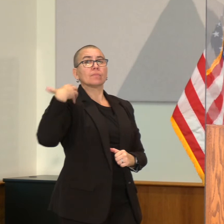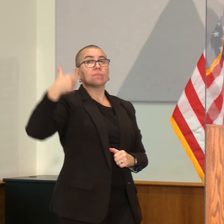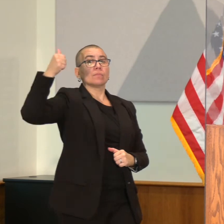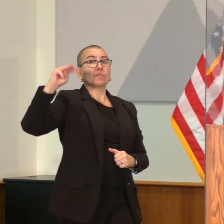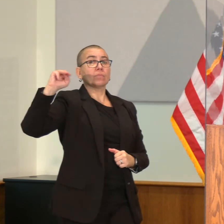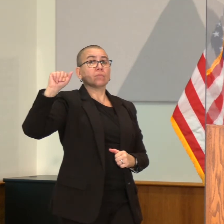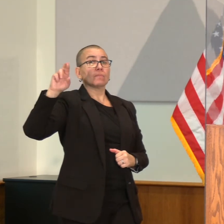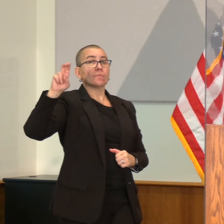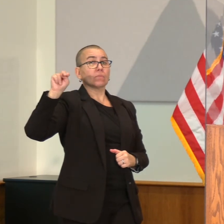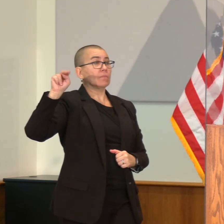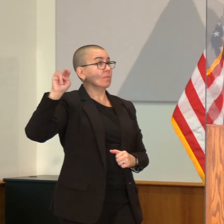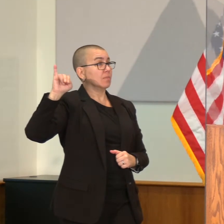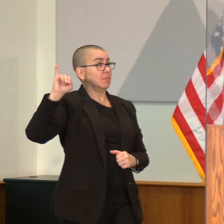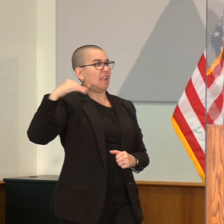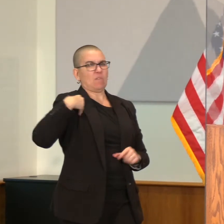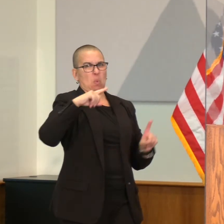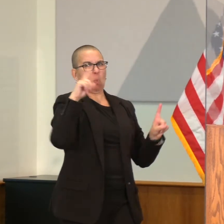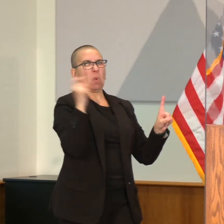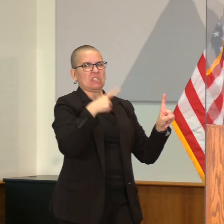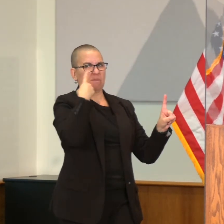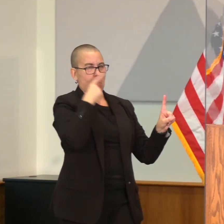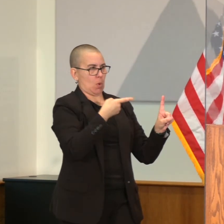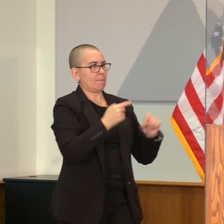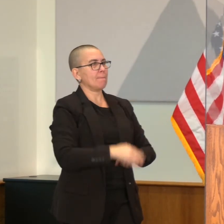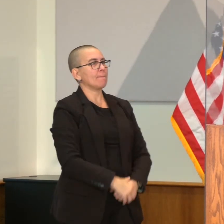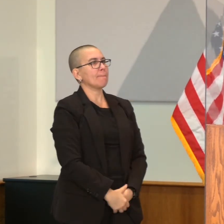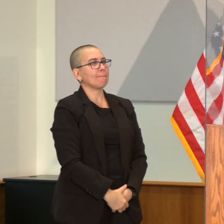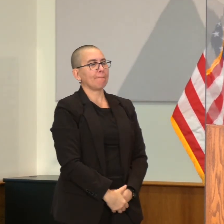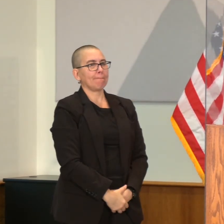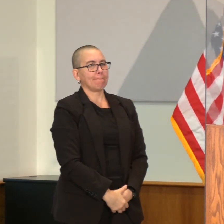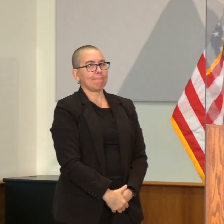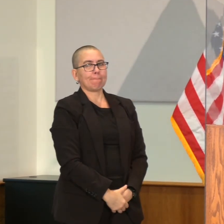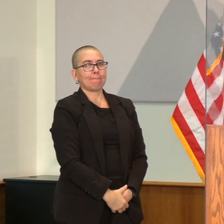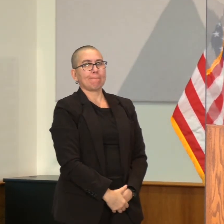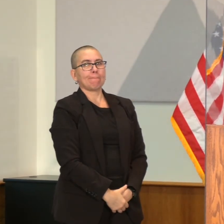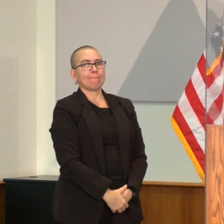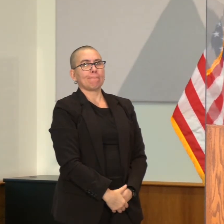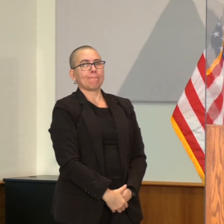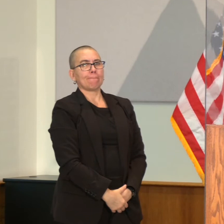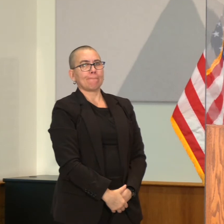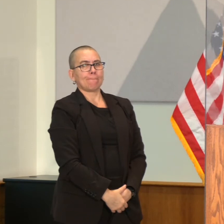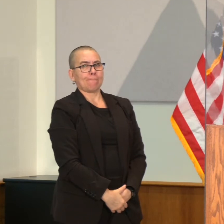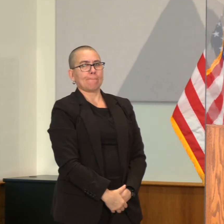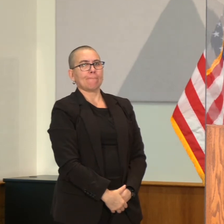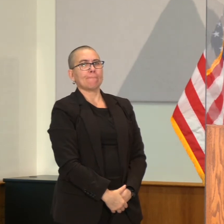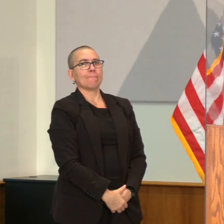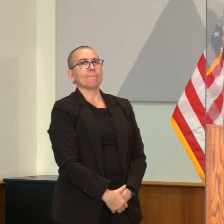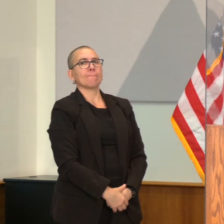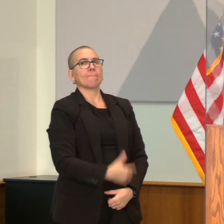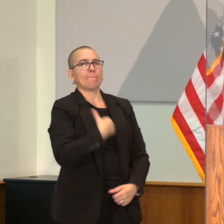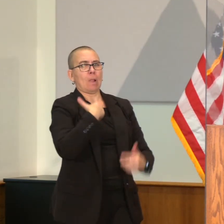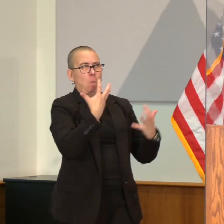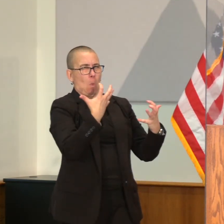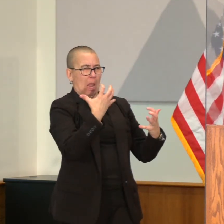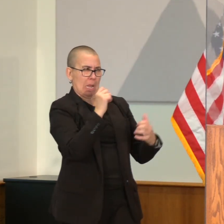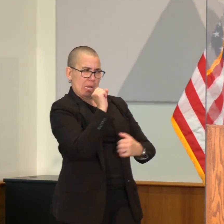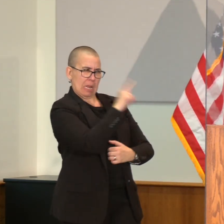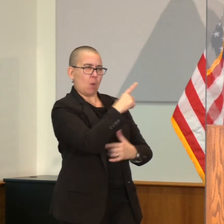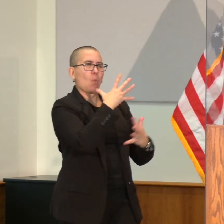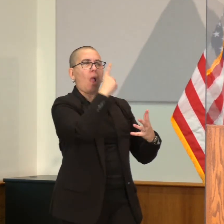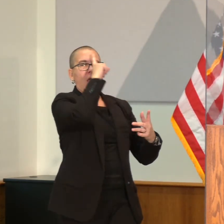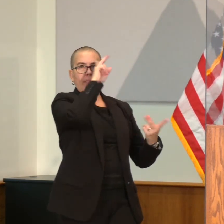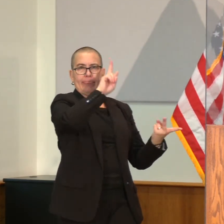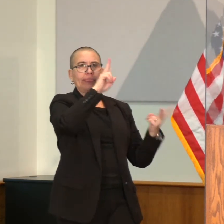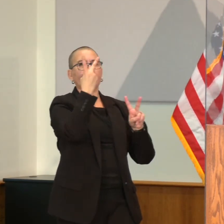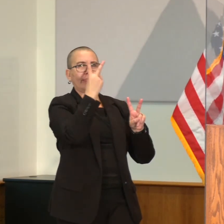on up. So I want to make sure that this question is in no way misinterpreted to think that Dante Wright should have been